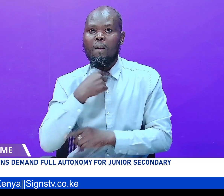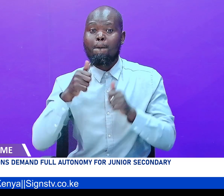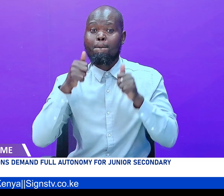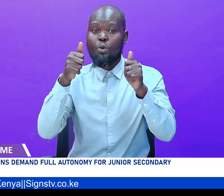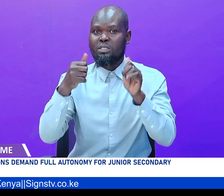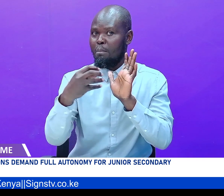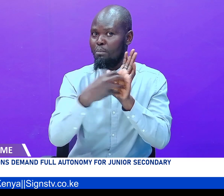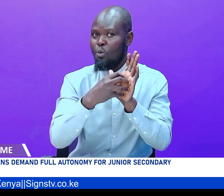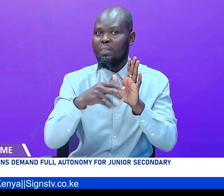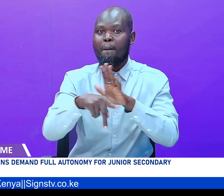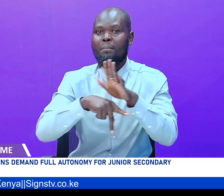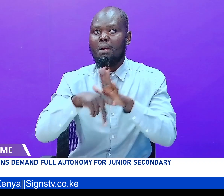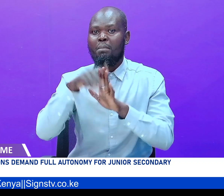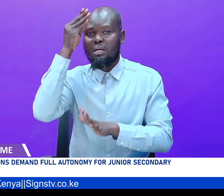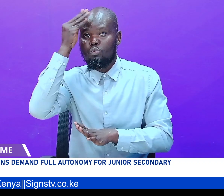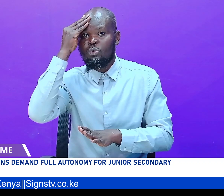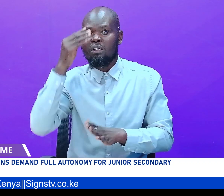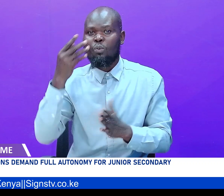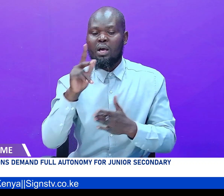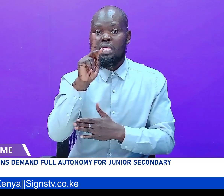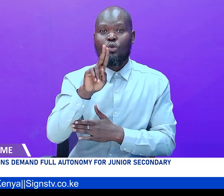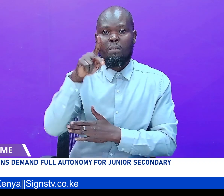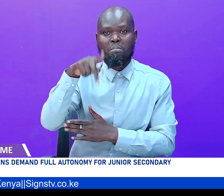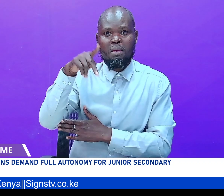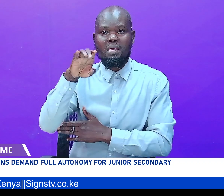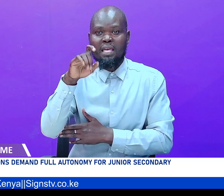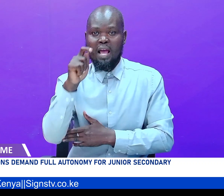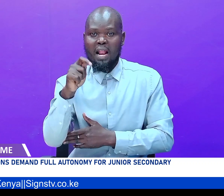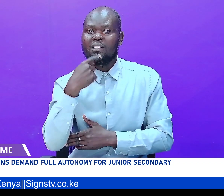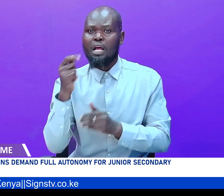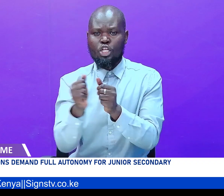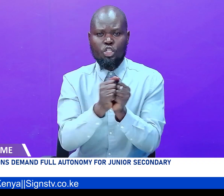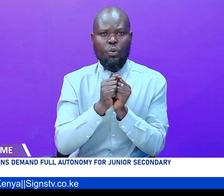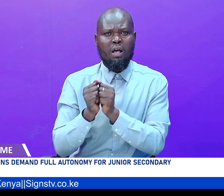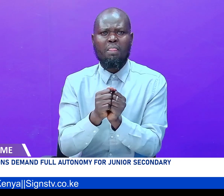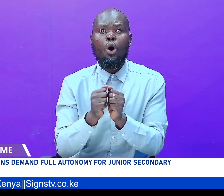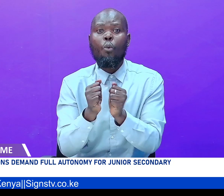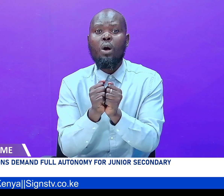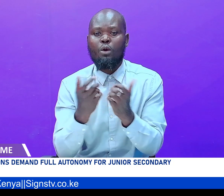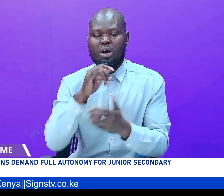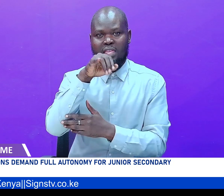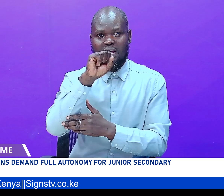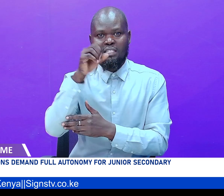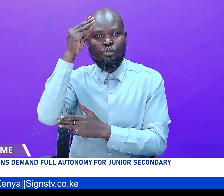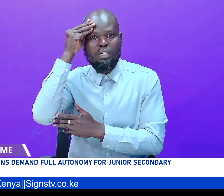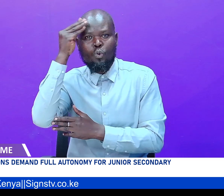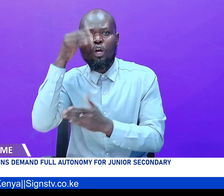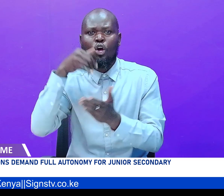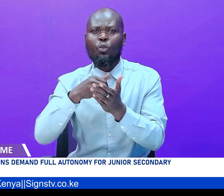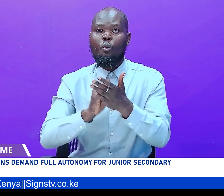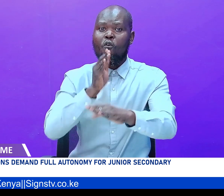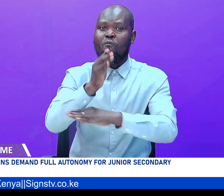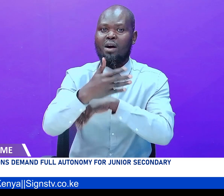secondary institutions. The Kenya Union of Post-Primary Education Teachers, KUPPET, together with